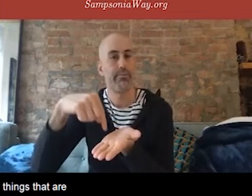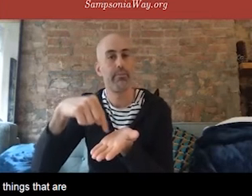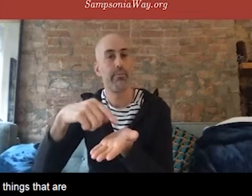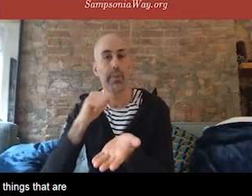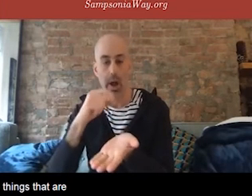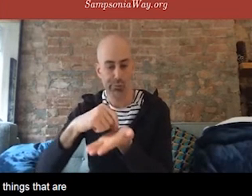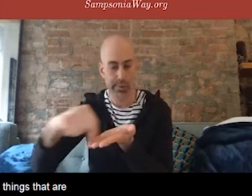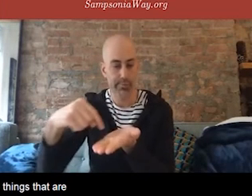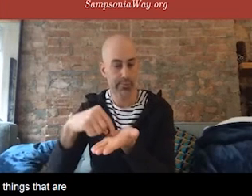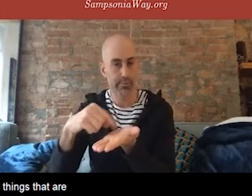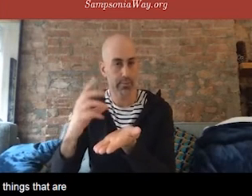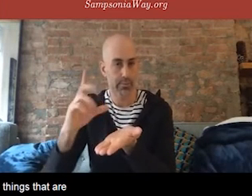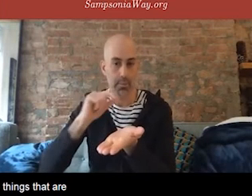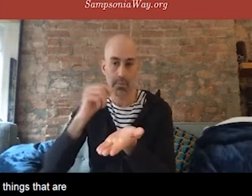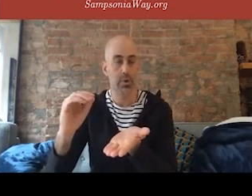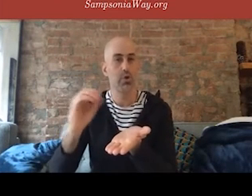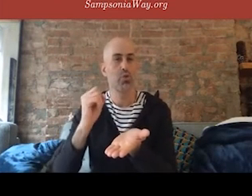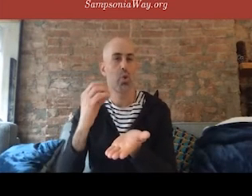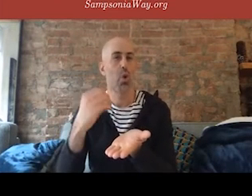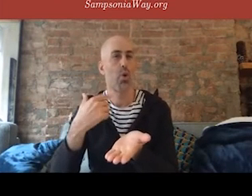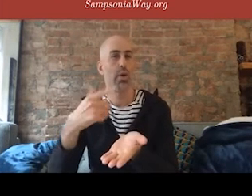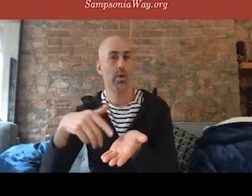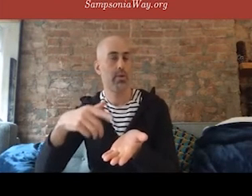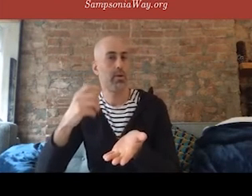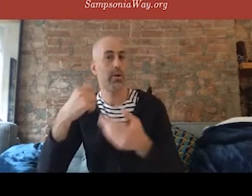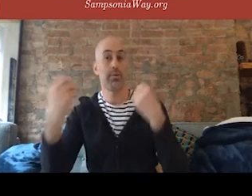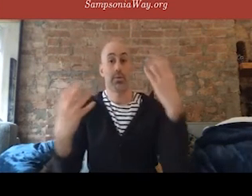There's some things that are